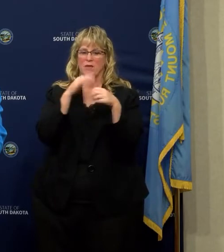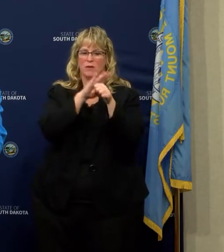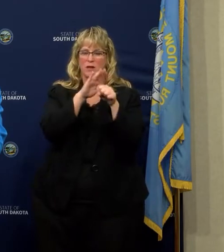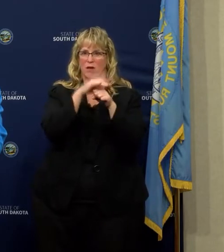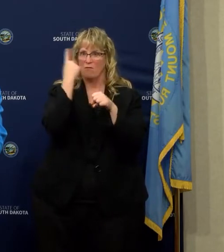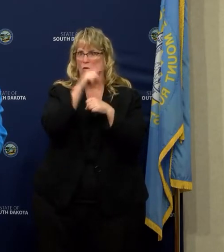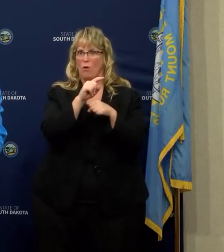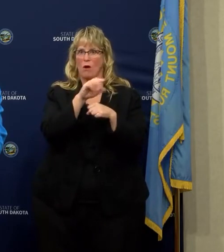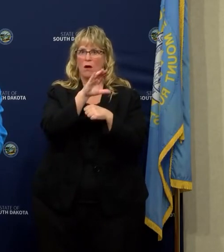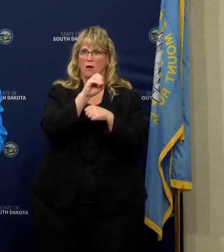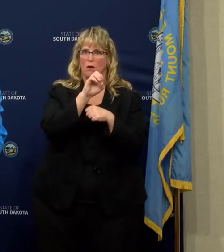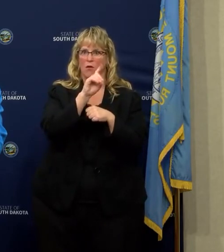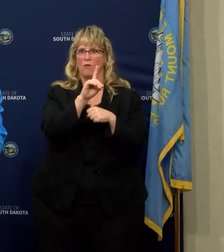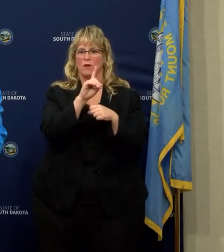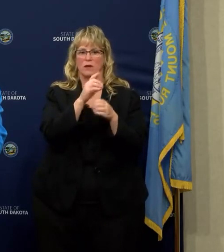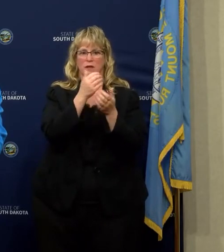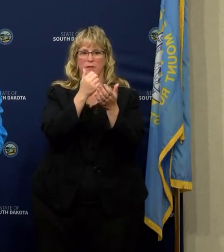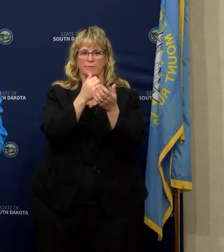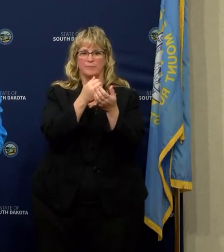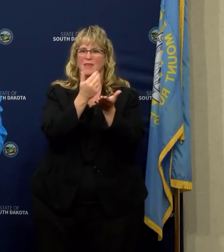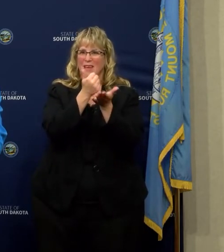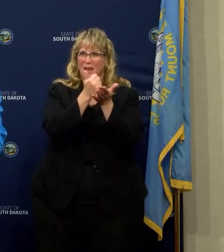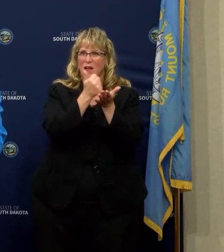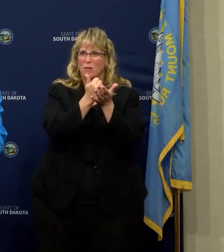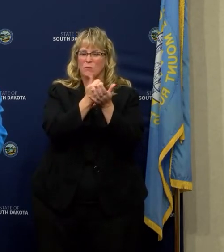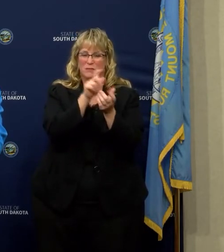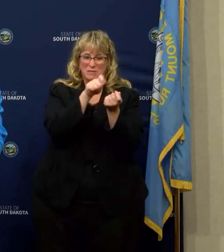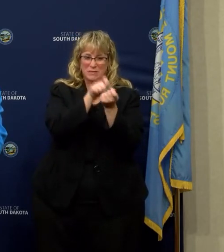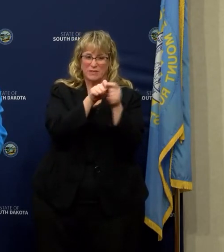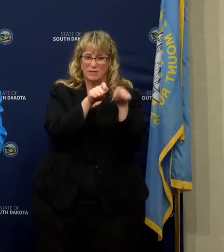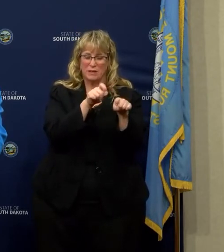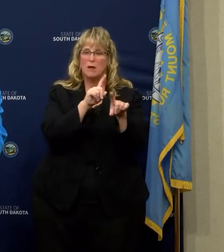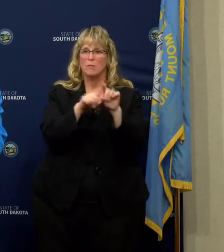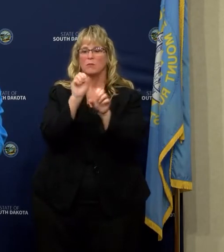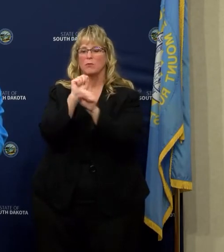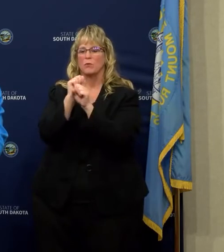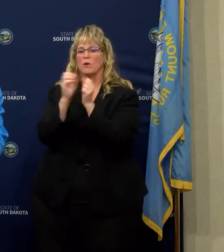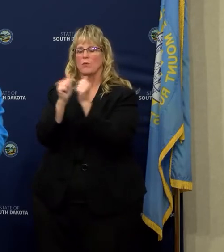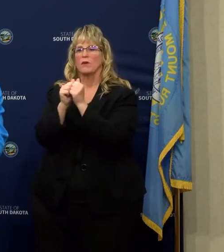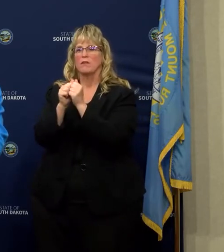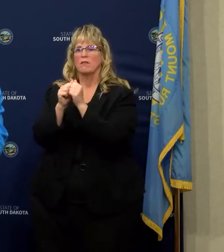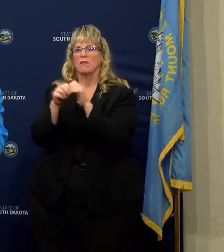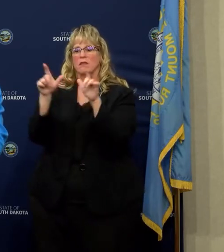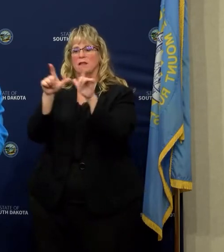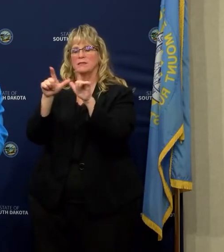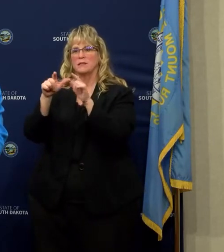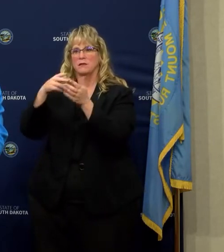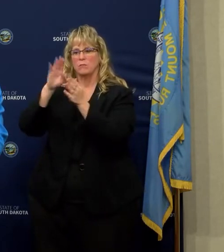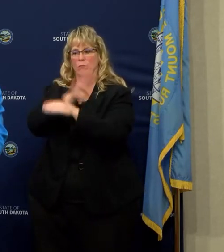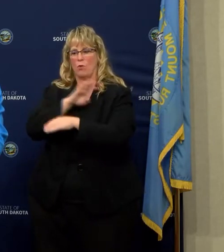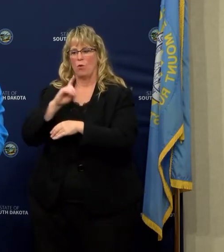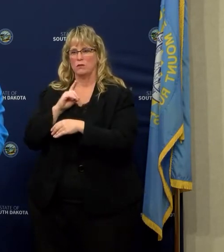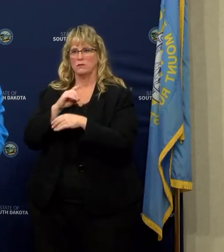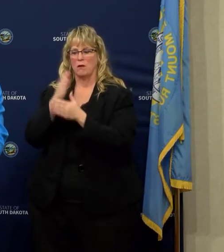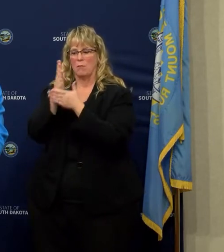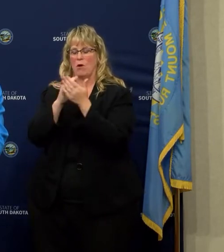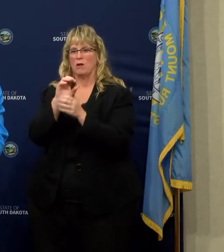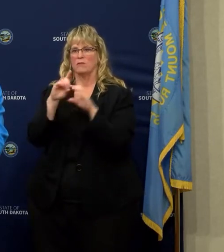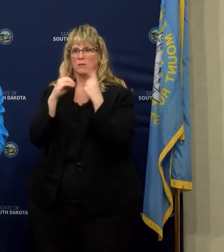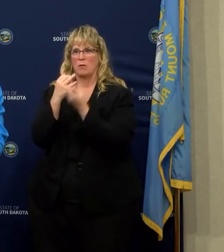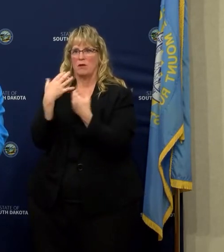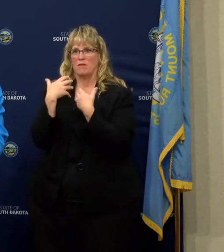for any COVID response specifically, but we'll be working with the professional licensing boards that are part of the Department of Health. We